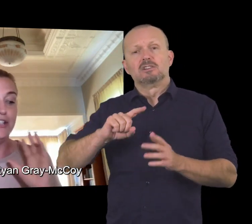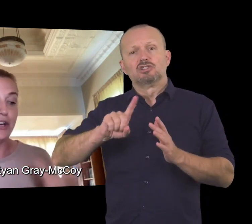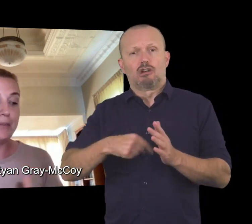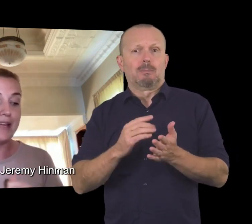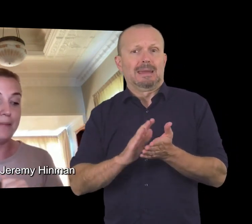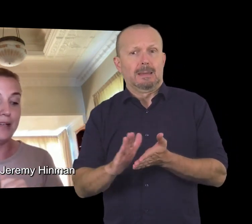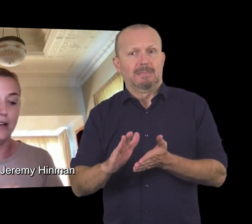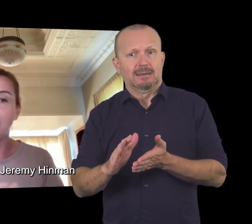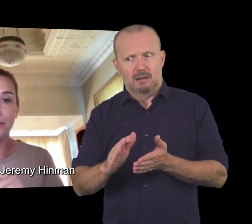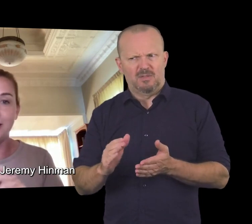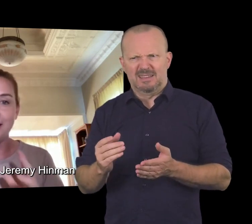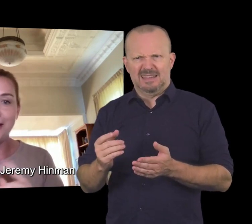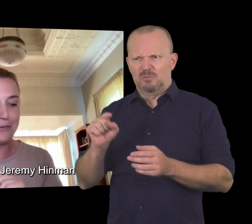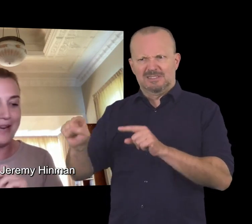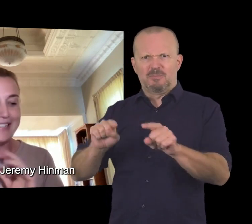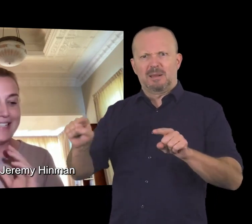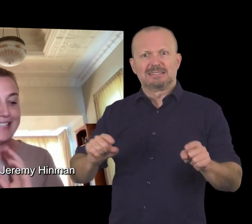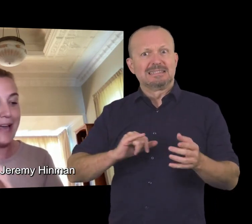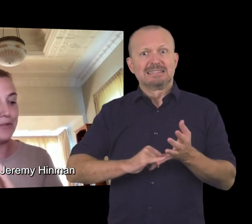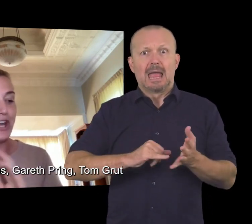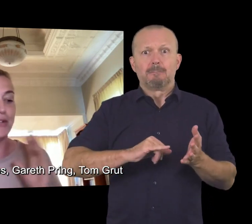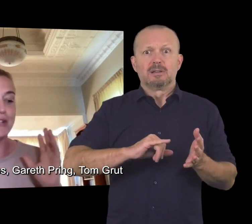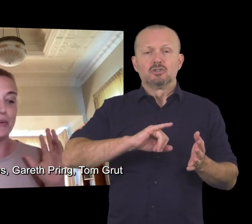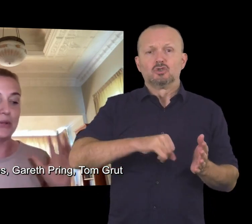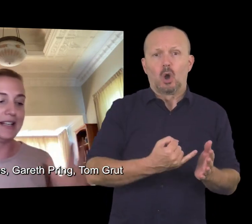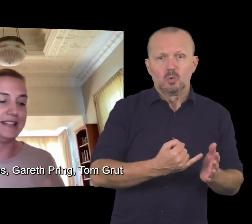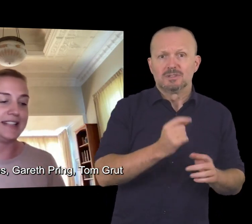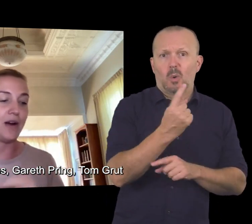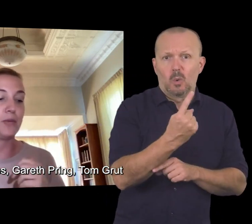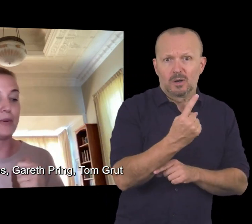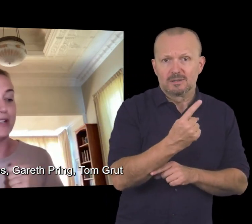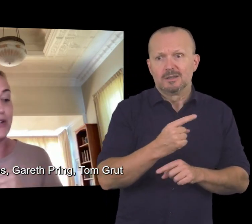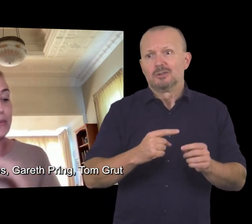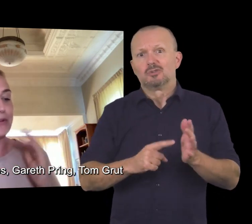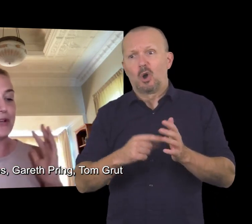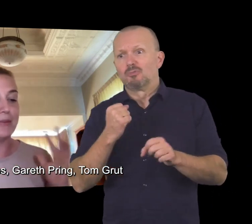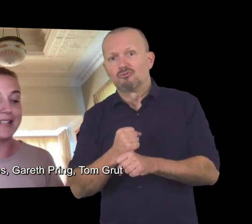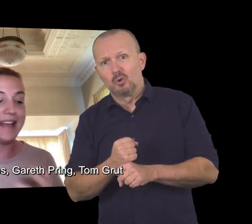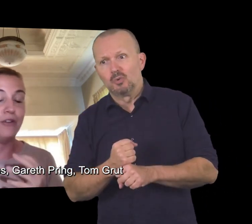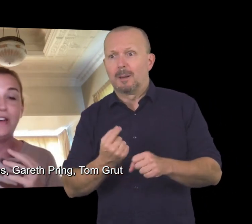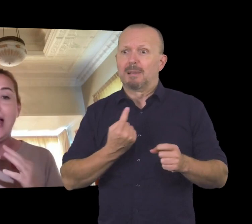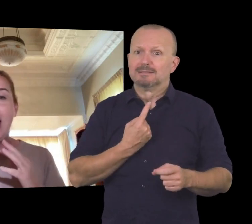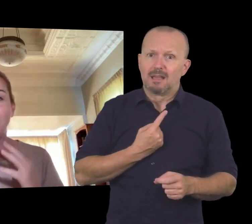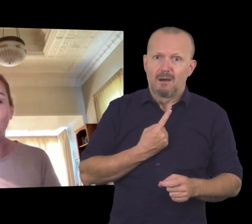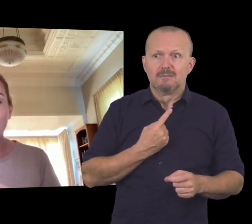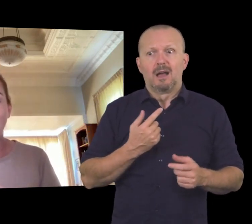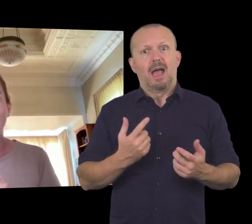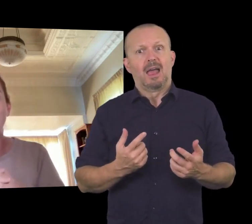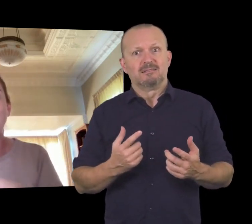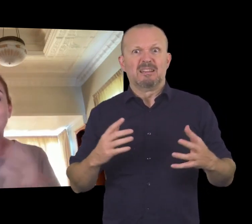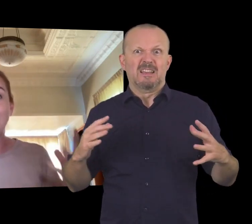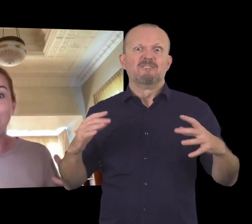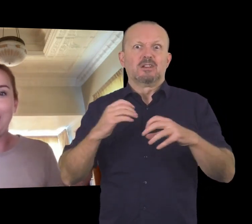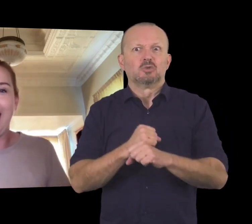Wellington, Jeremy Hinman, I think it was in several places, Sam Jones in Auckland, Gareth Pring, Tom Grew, myself, and